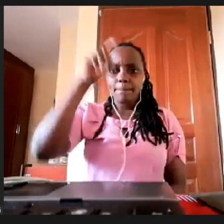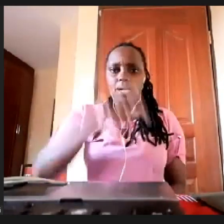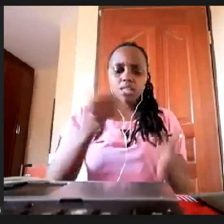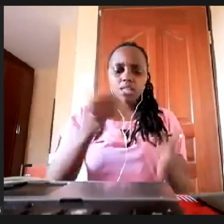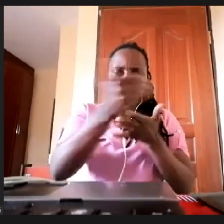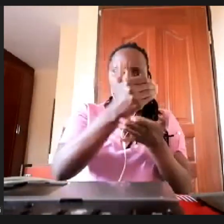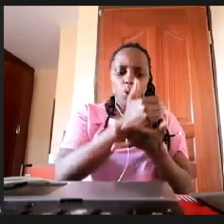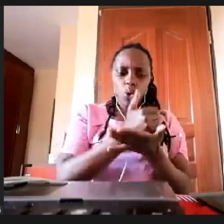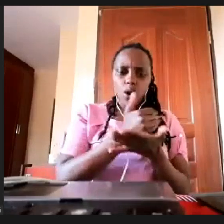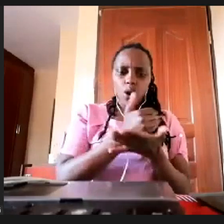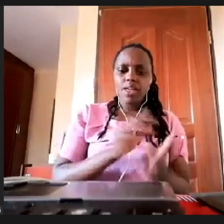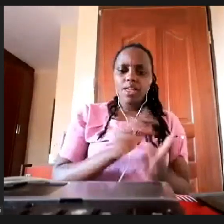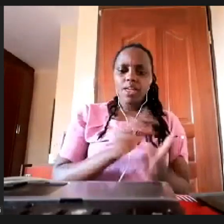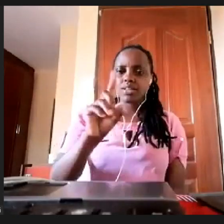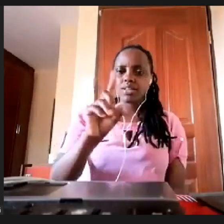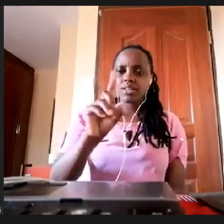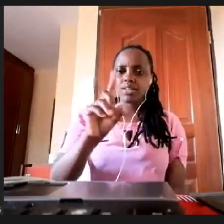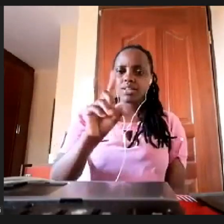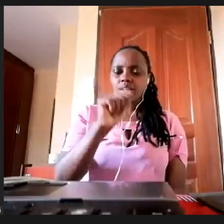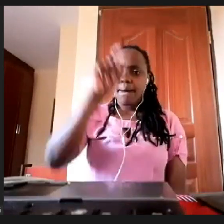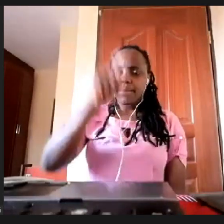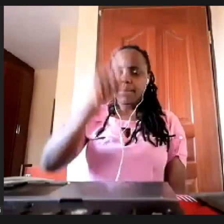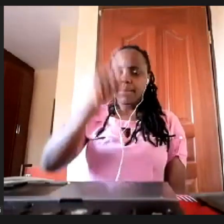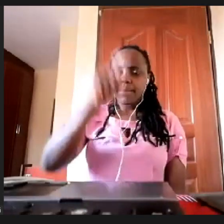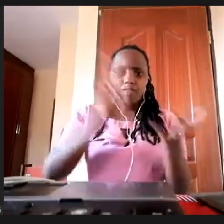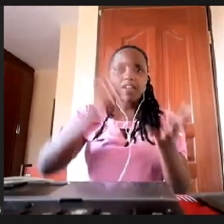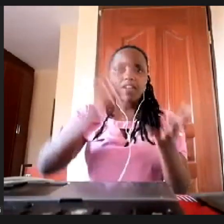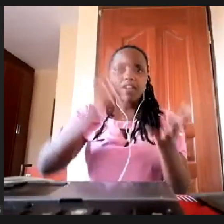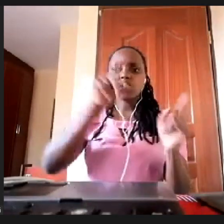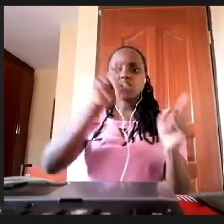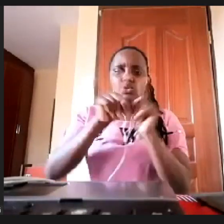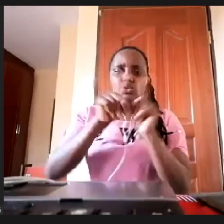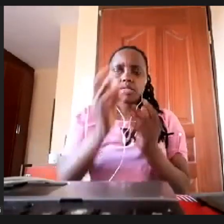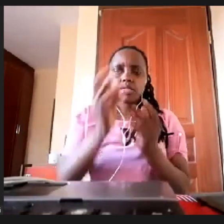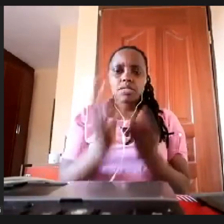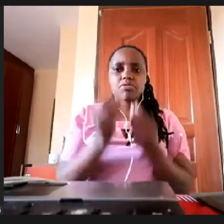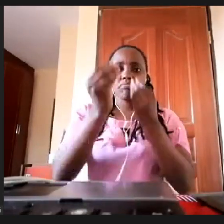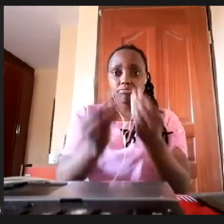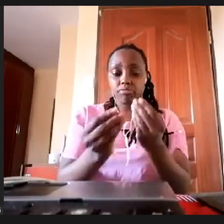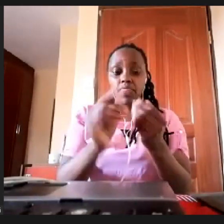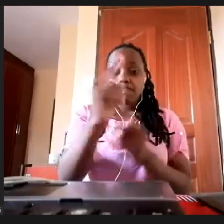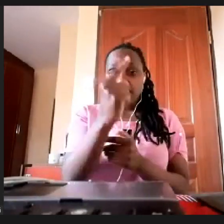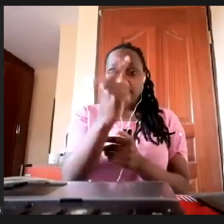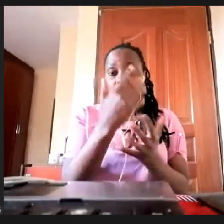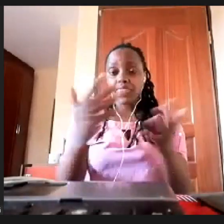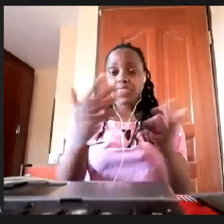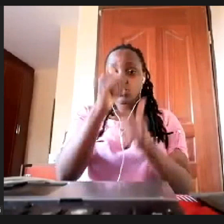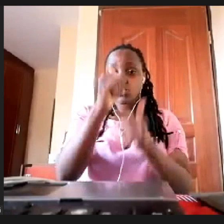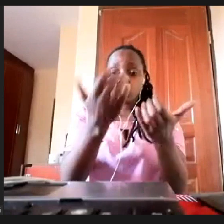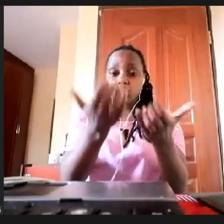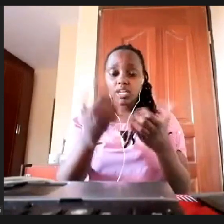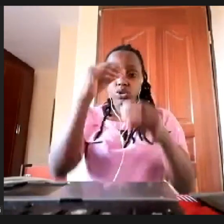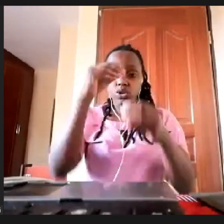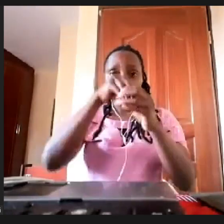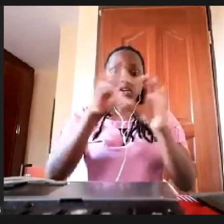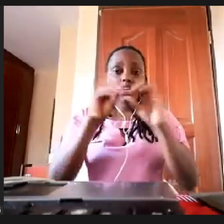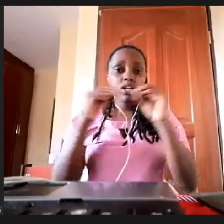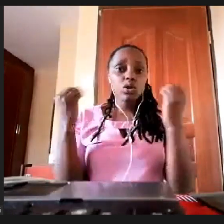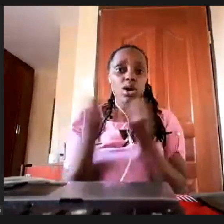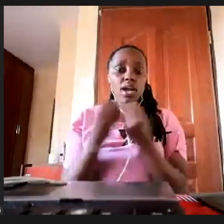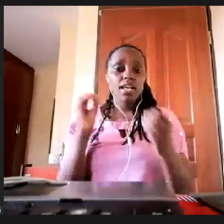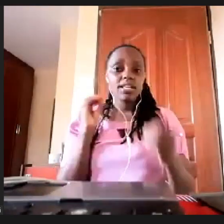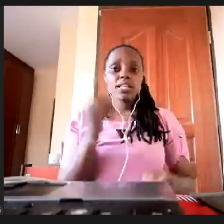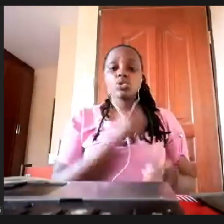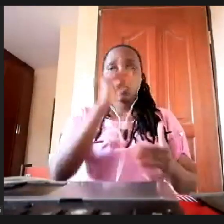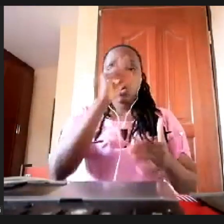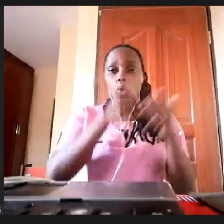collect data. It has to be verifiable, and we have to present it. So the first thing that we need to invest in our organizations,